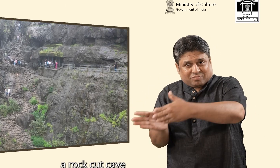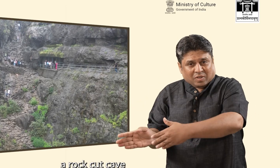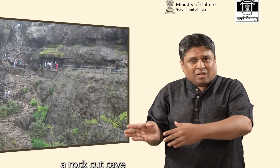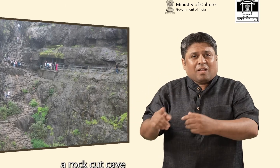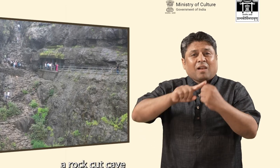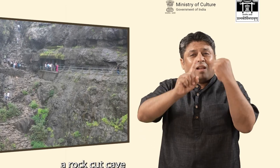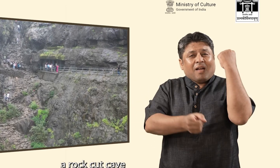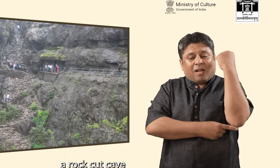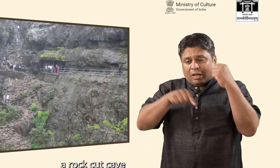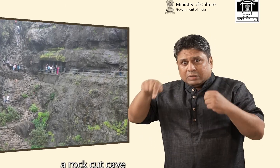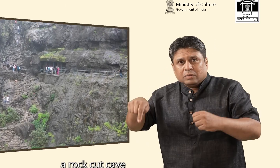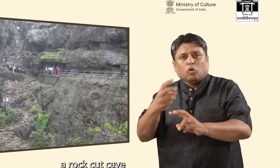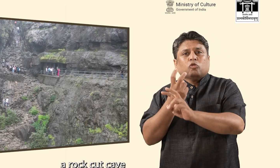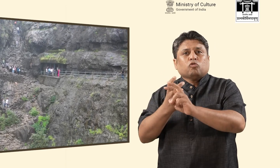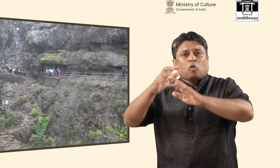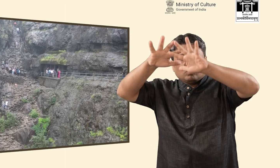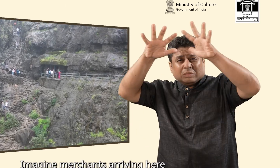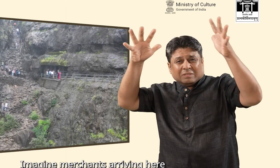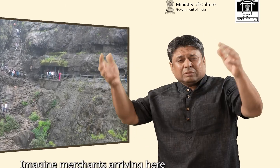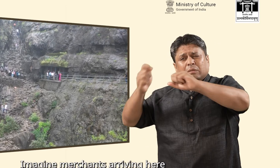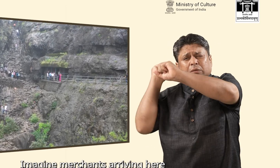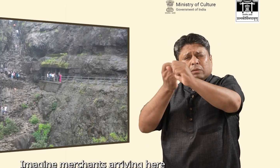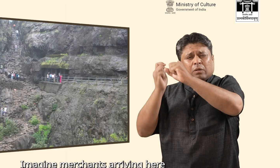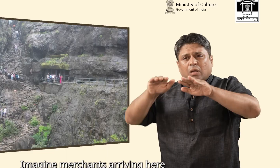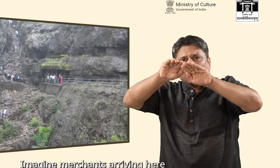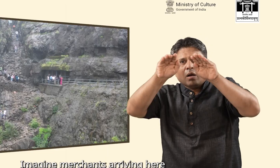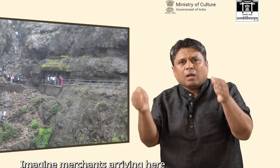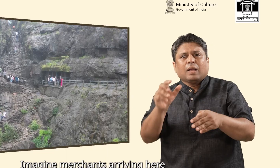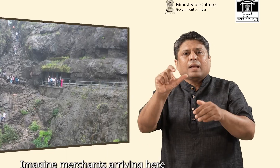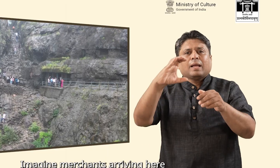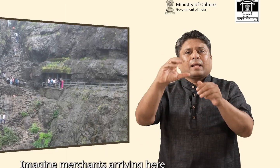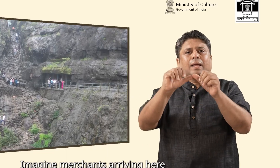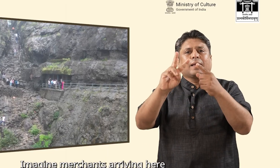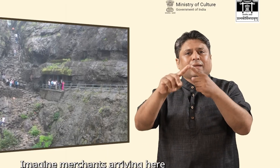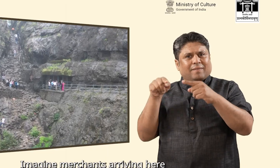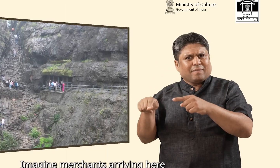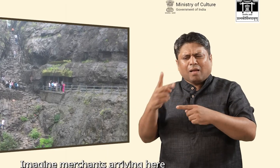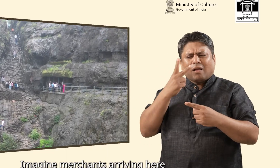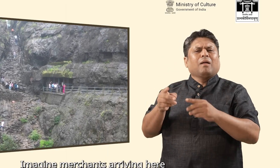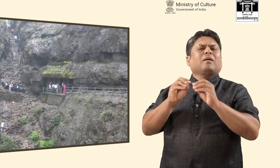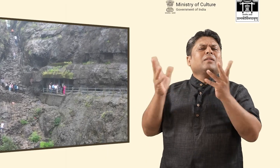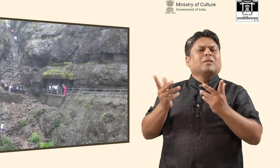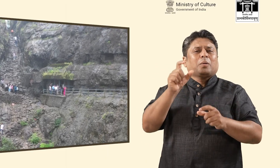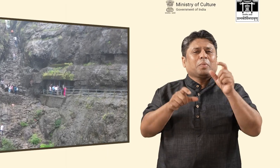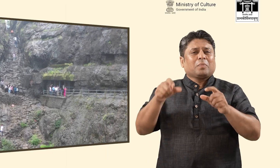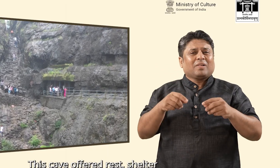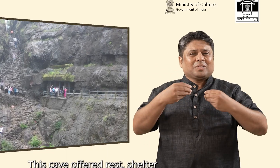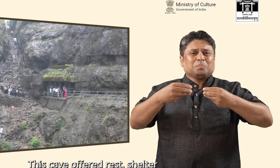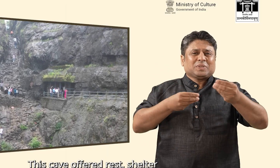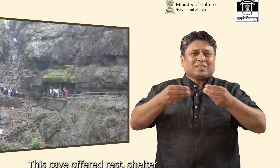cave was created for travelers. Imagine merchants arriving here after a difficult journey. This cave